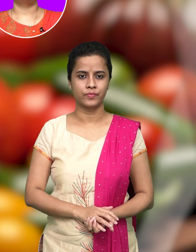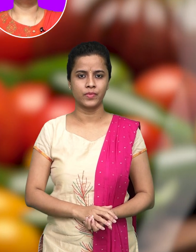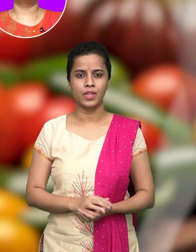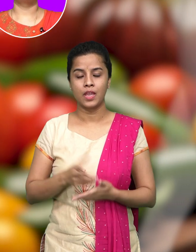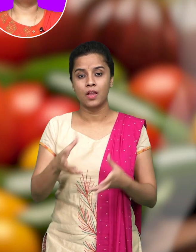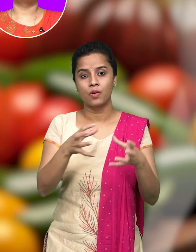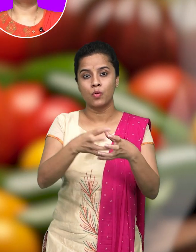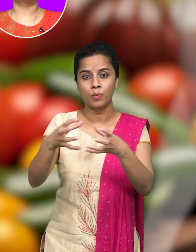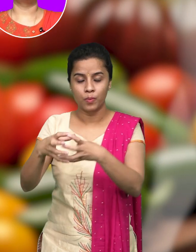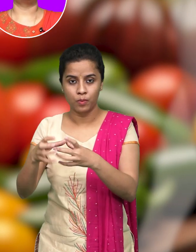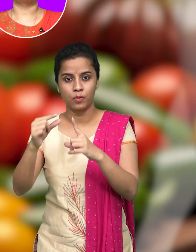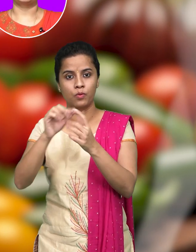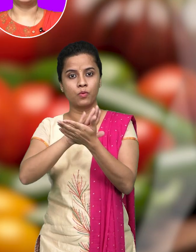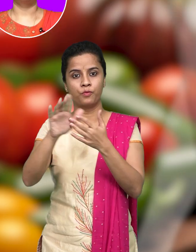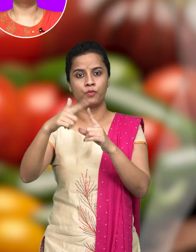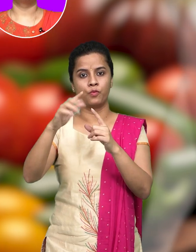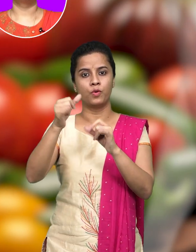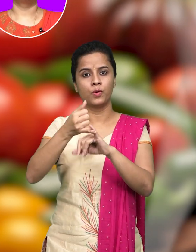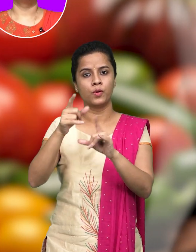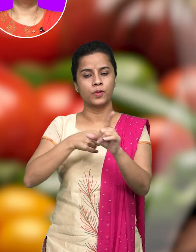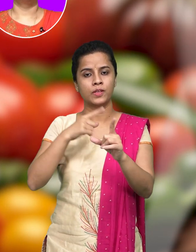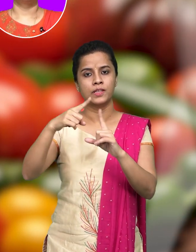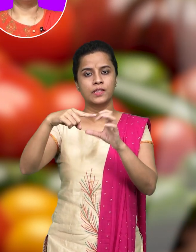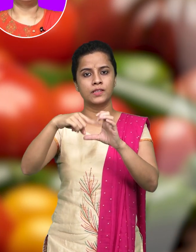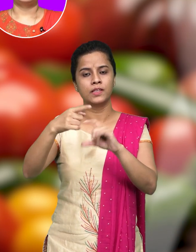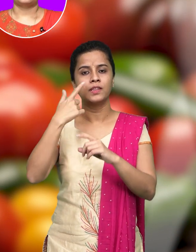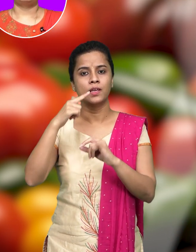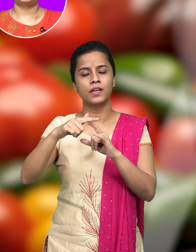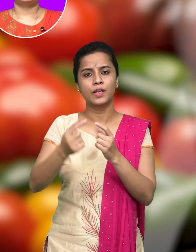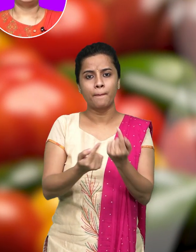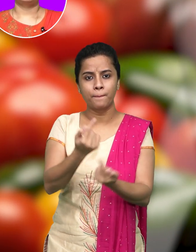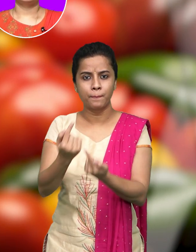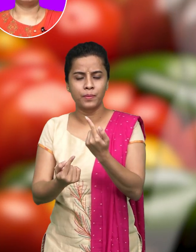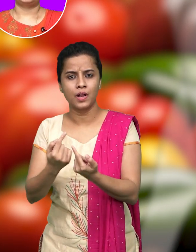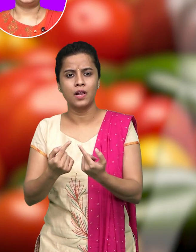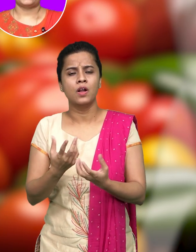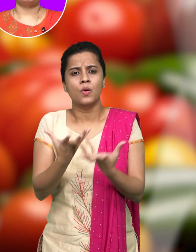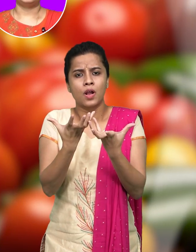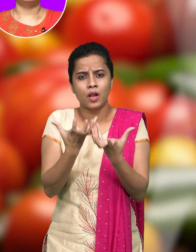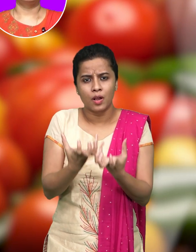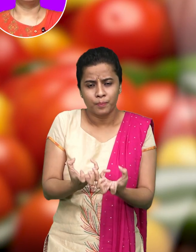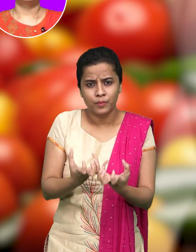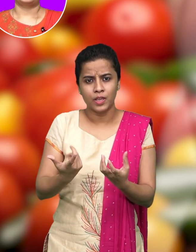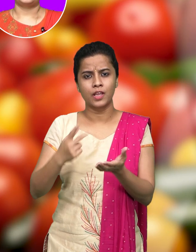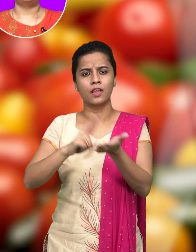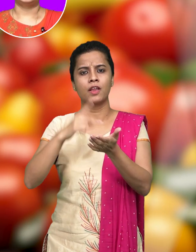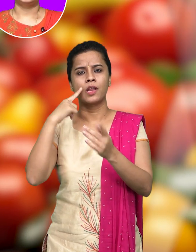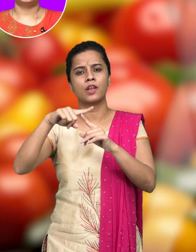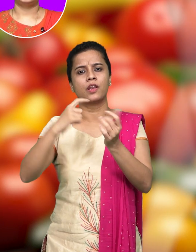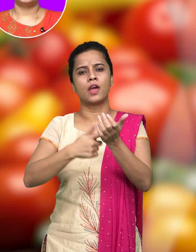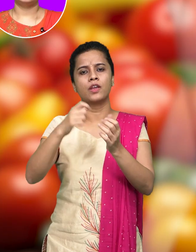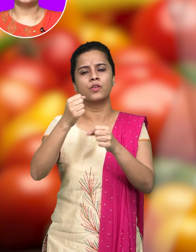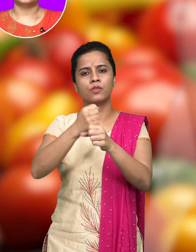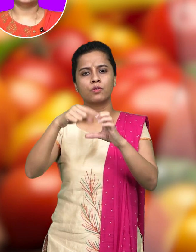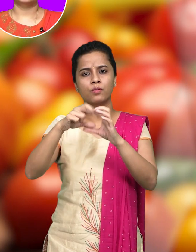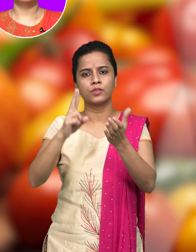Here is a group of photosynthetic plants that obtain nitrogen by trapping and